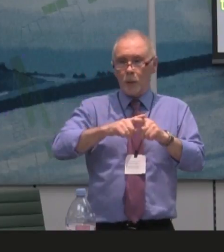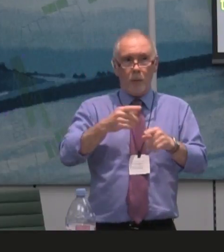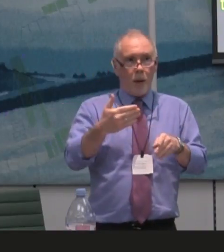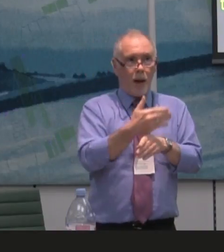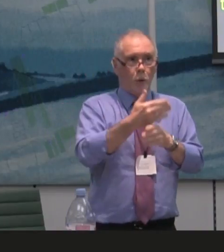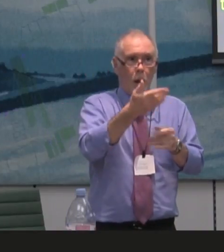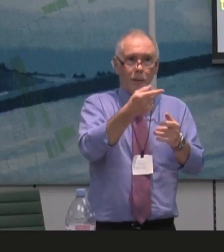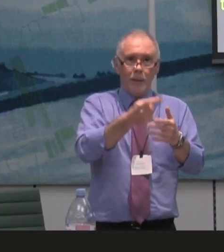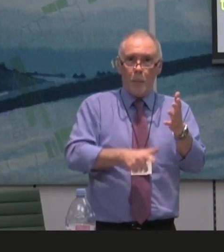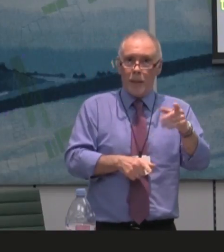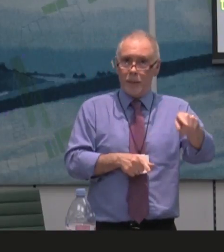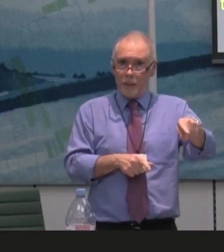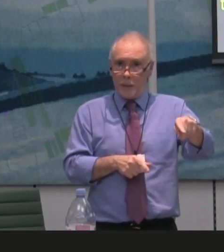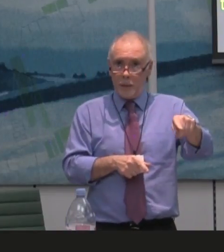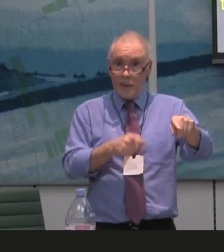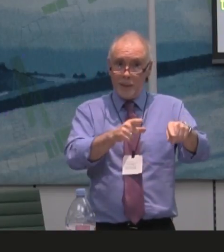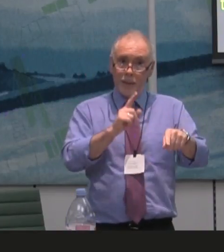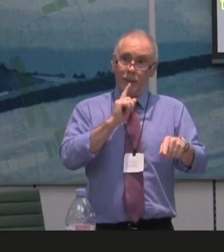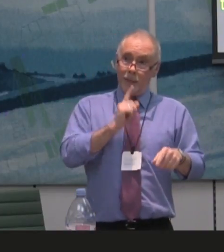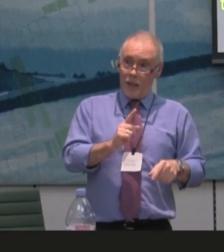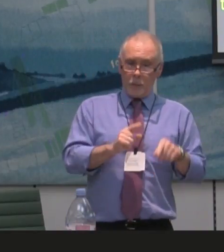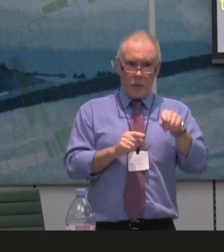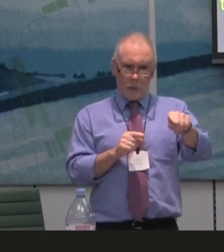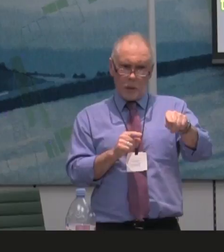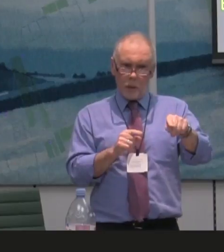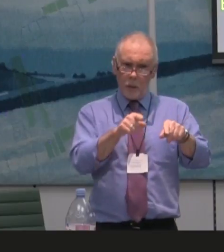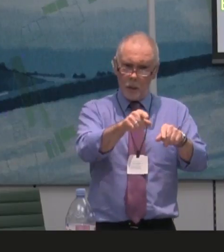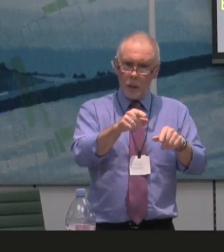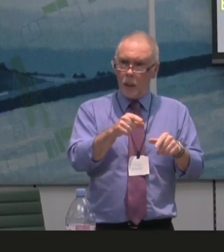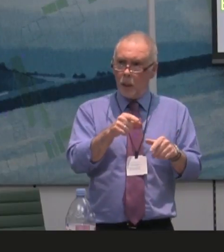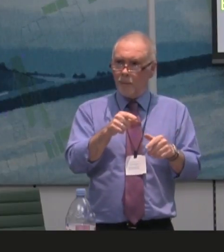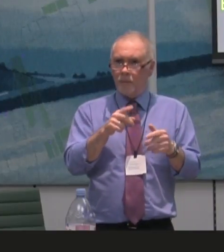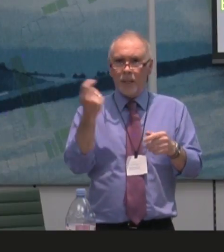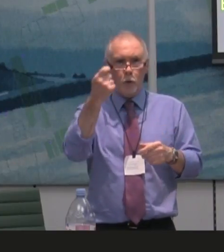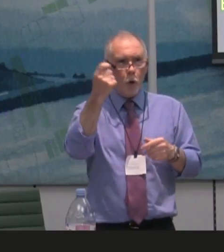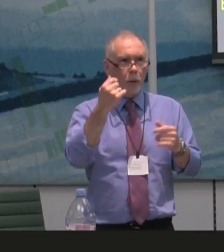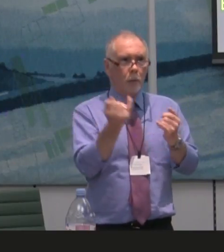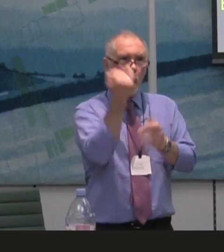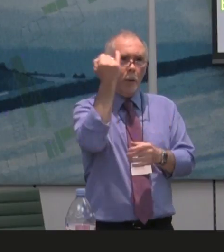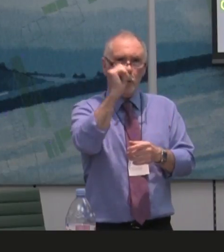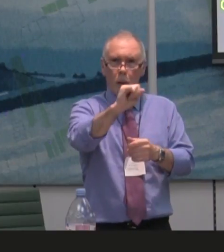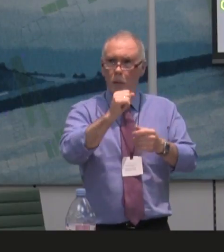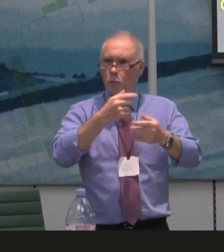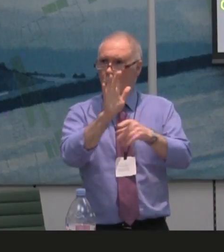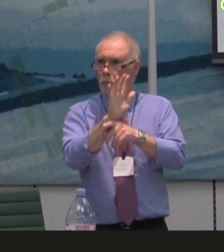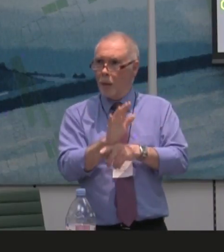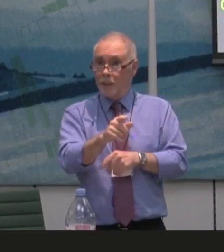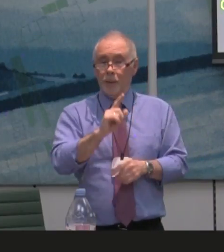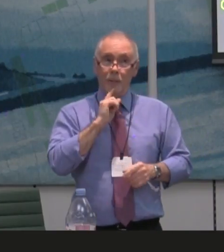David Buxton this morning, who is Chief Exec of Action on Disability, was on the Victoria